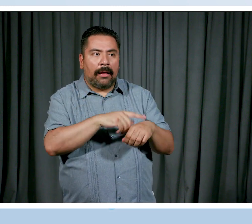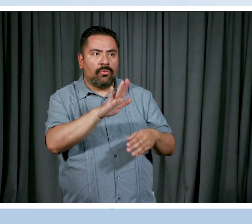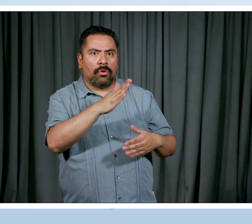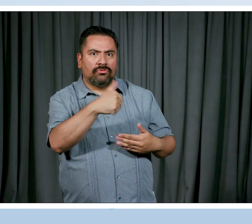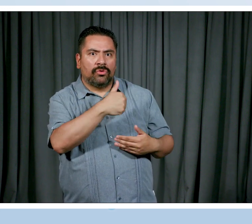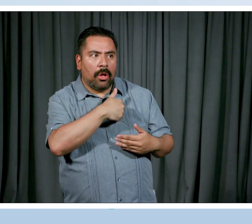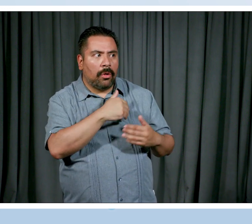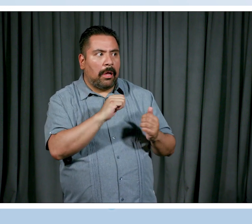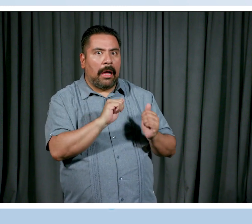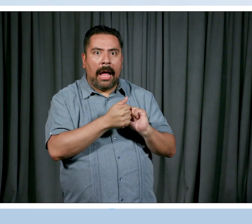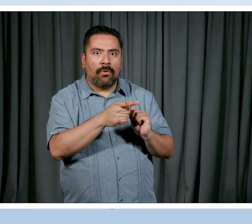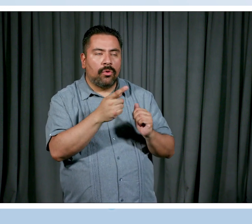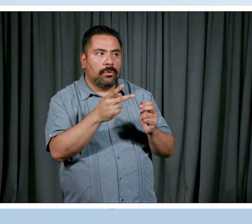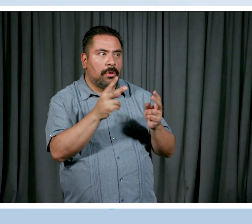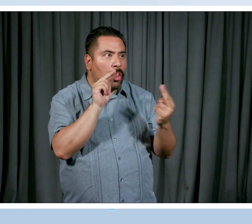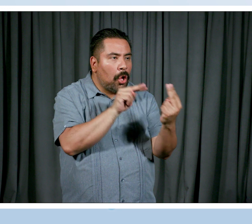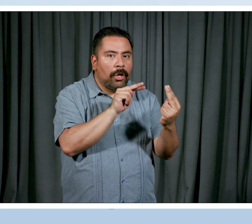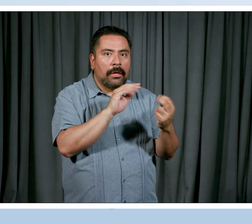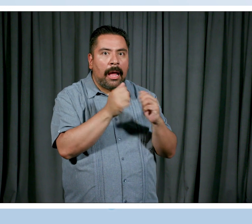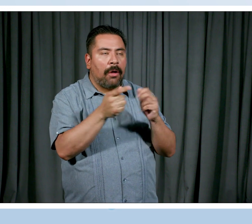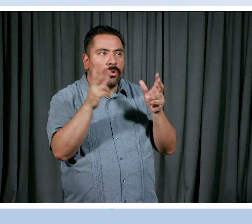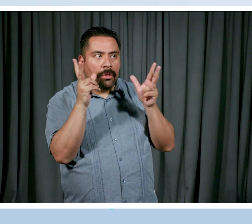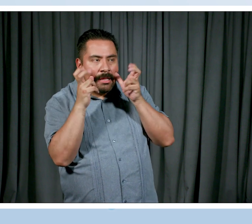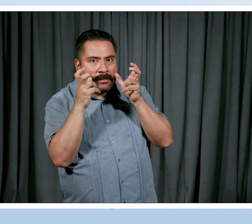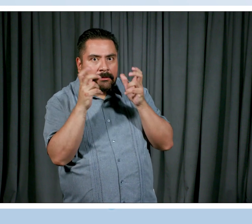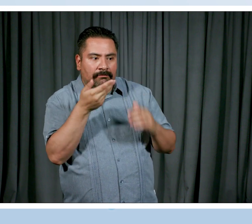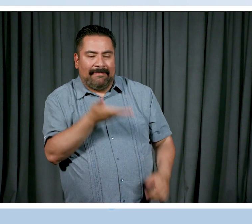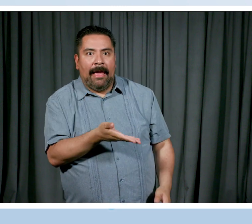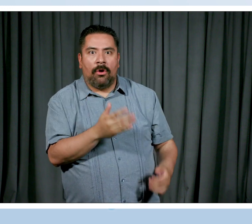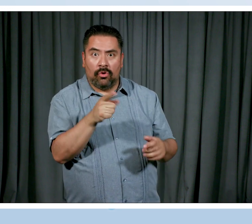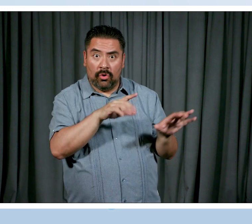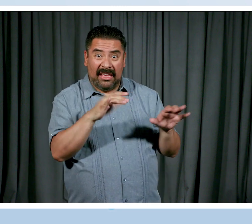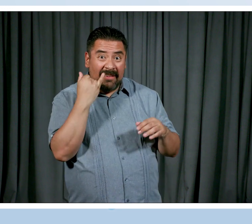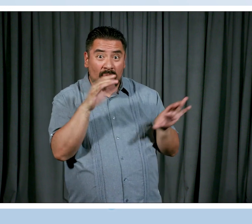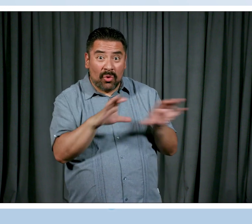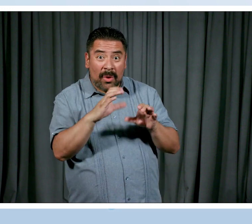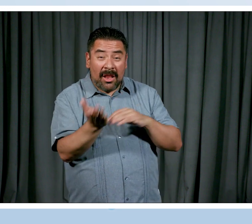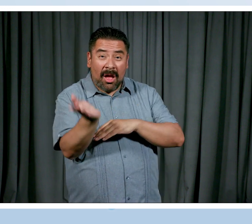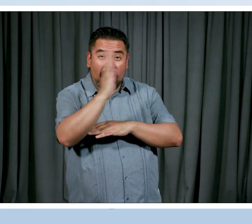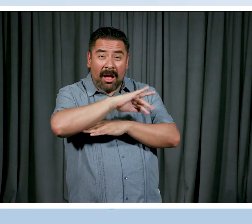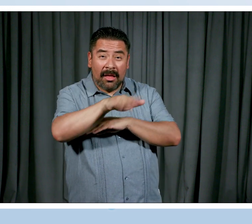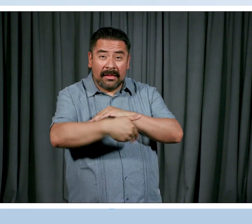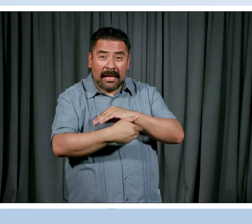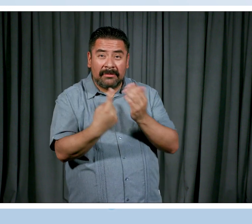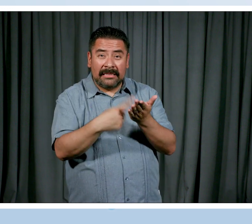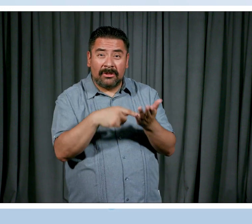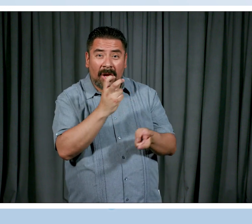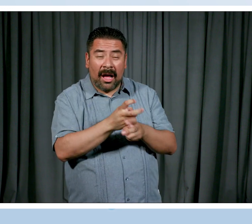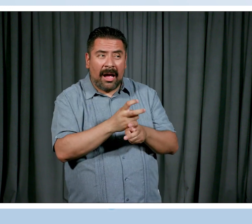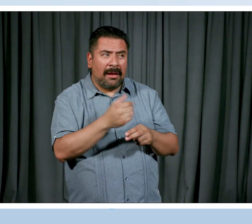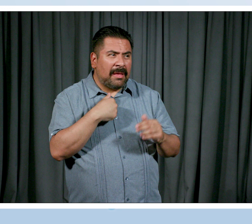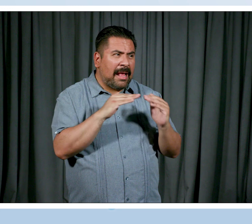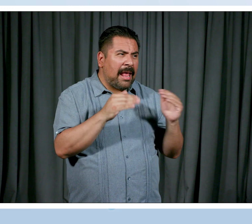you look at people, how you listen, like it exists. So when you're doing it all the time, sometimes it's hard to distinguish, am I doing it like on a